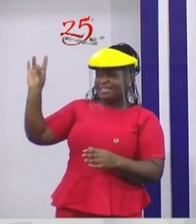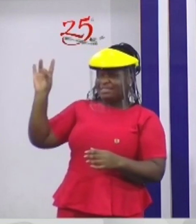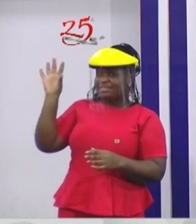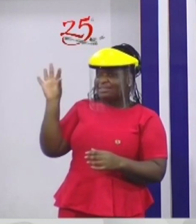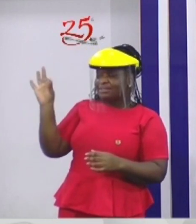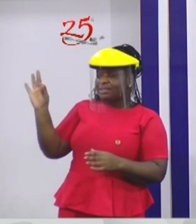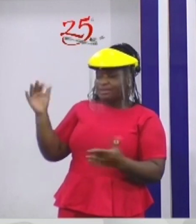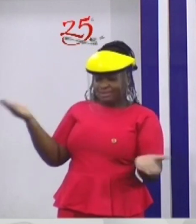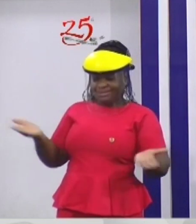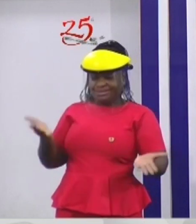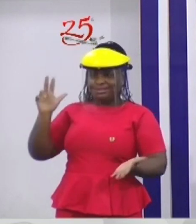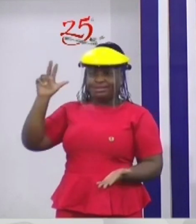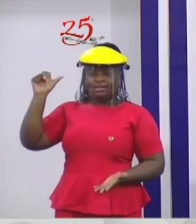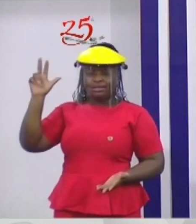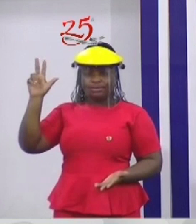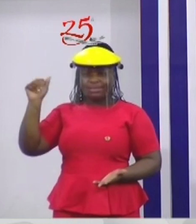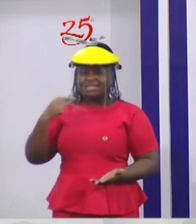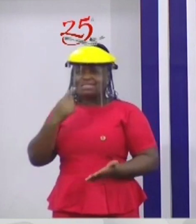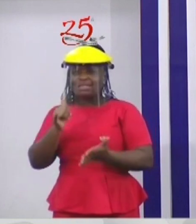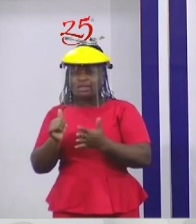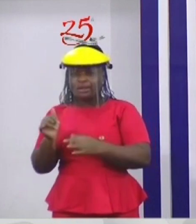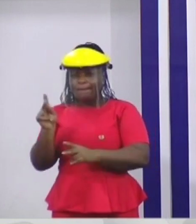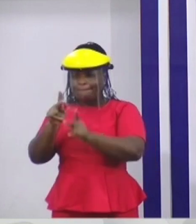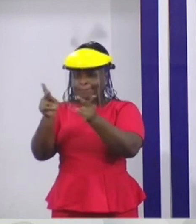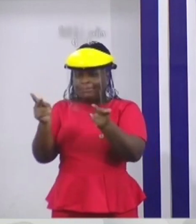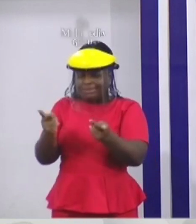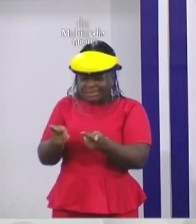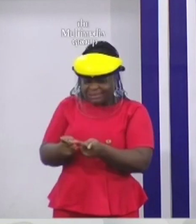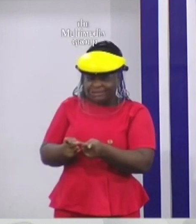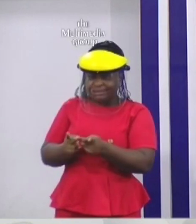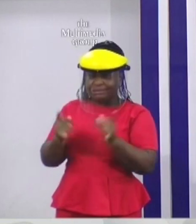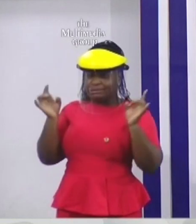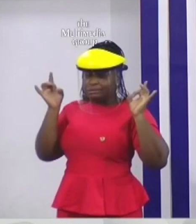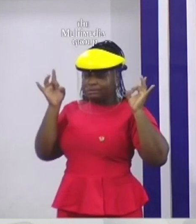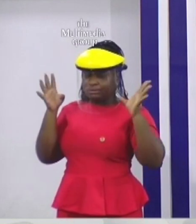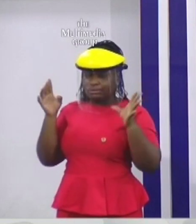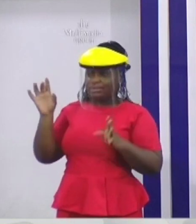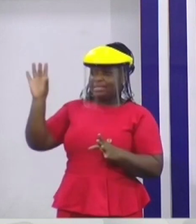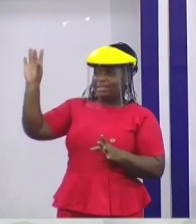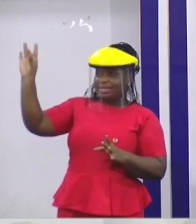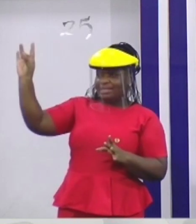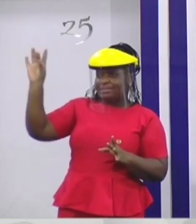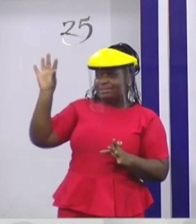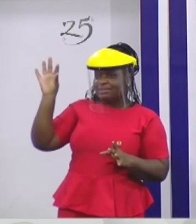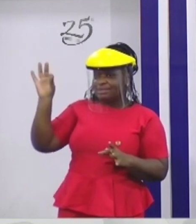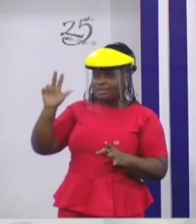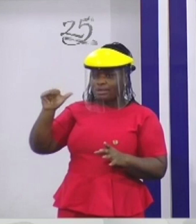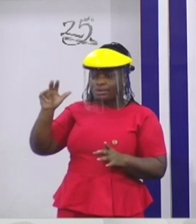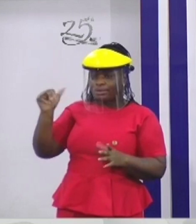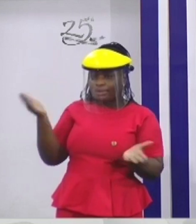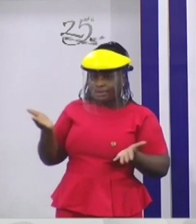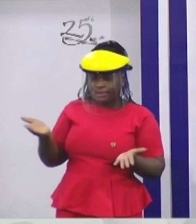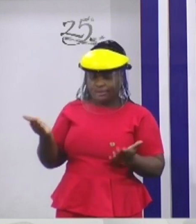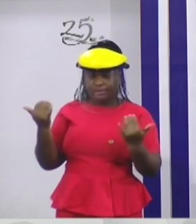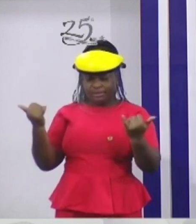Accra region. He highlighted what he called hotspots. I want to go through the whole list. 89 are from the Greater Accra region. That 89,